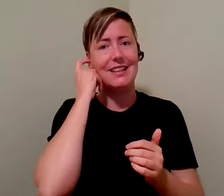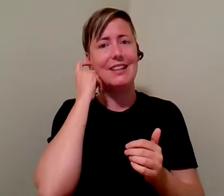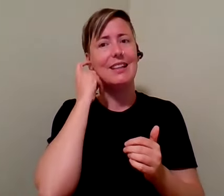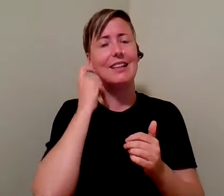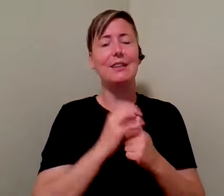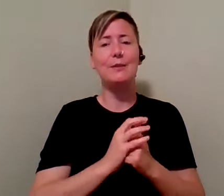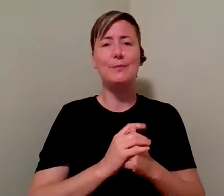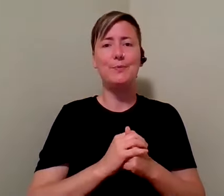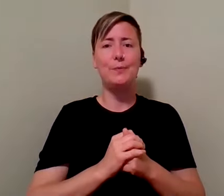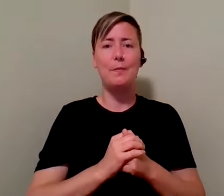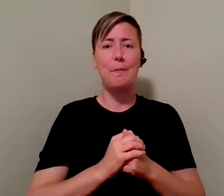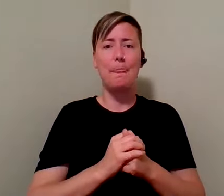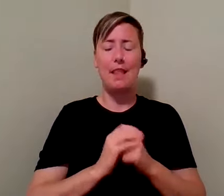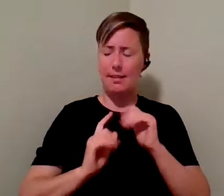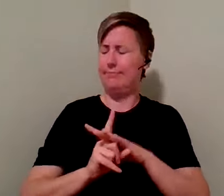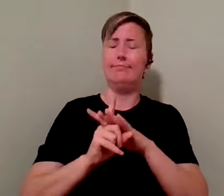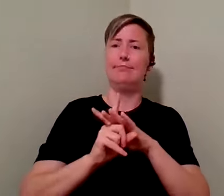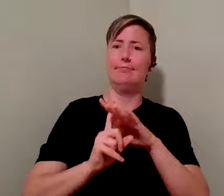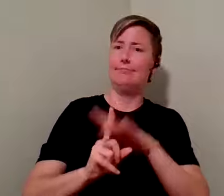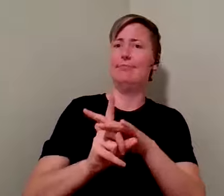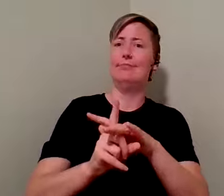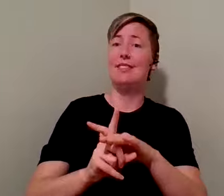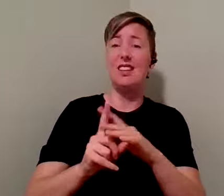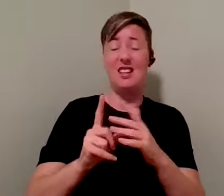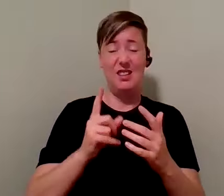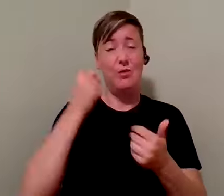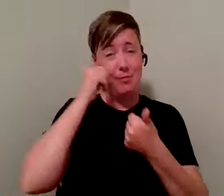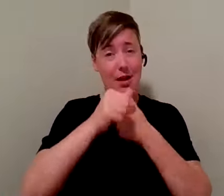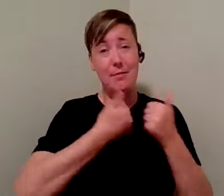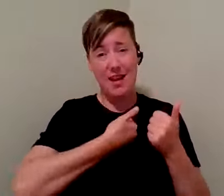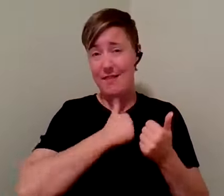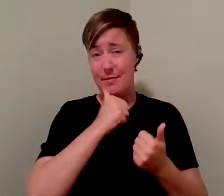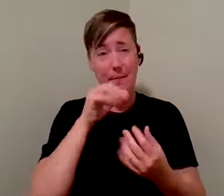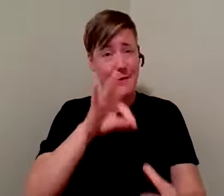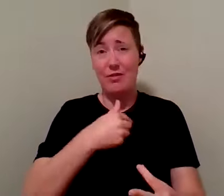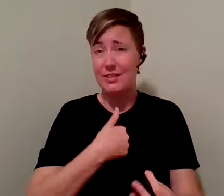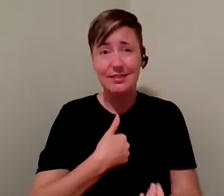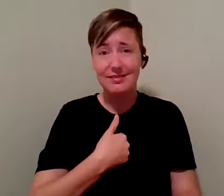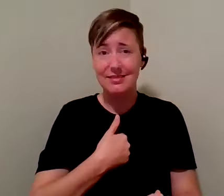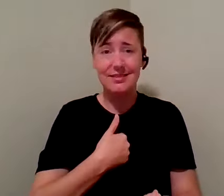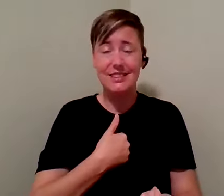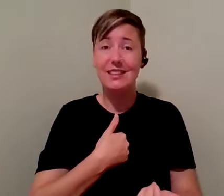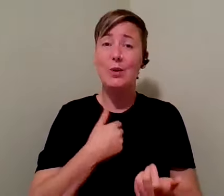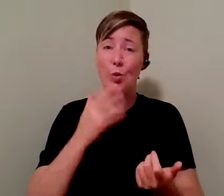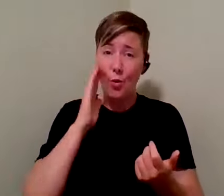that, I'm not perfect. these things are going to happen, and it's